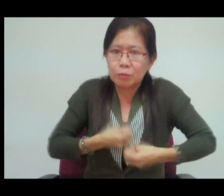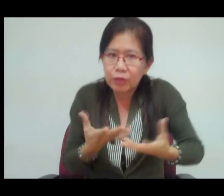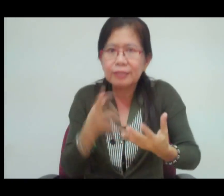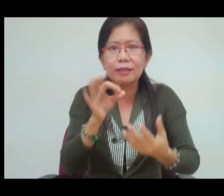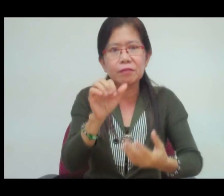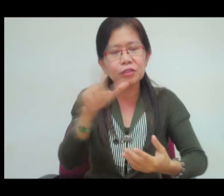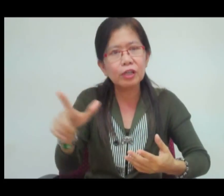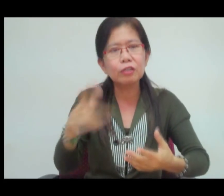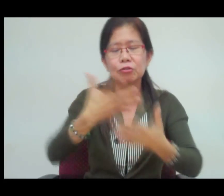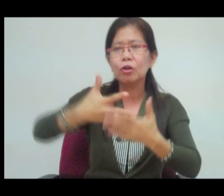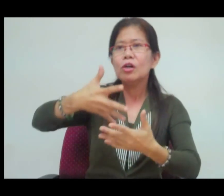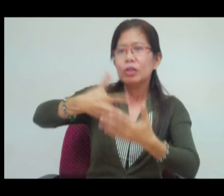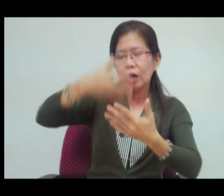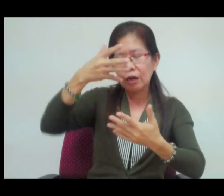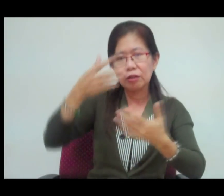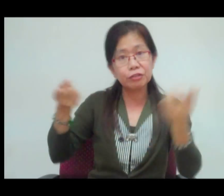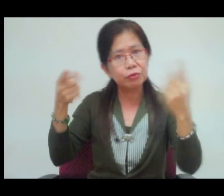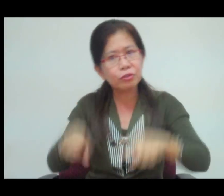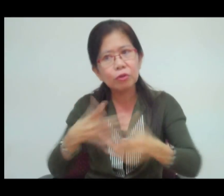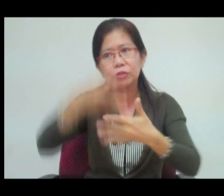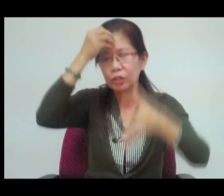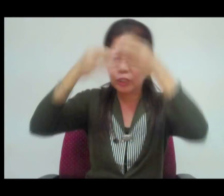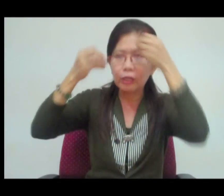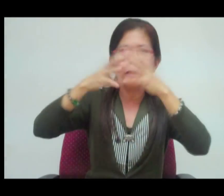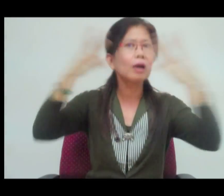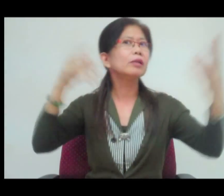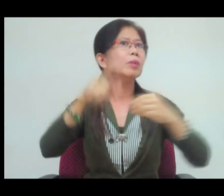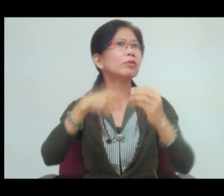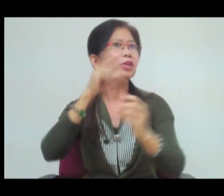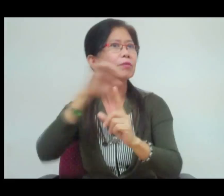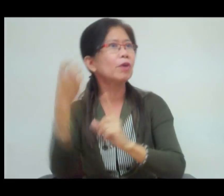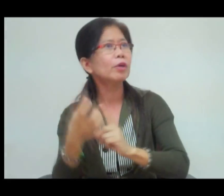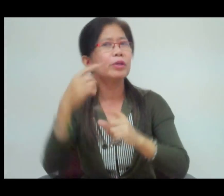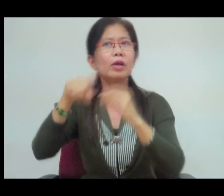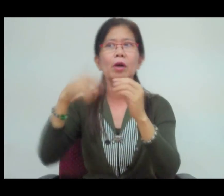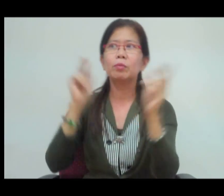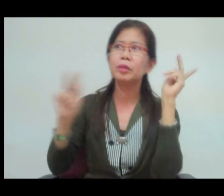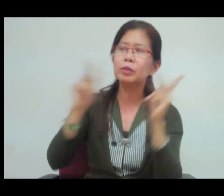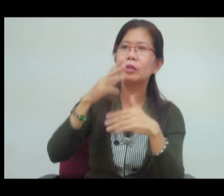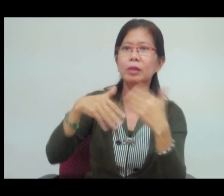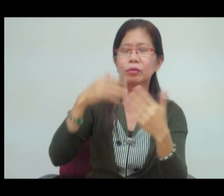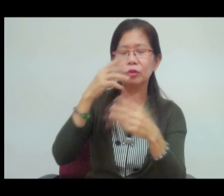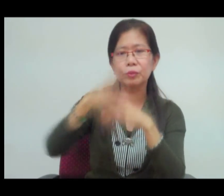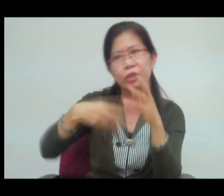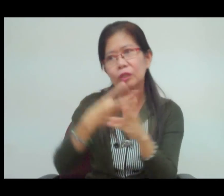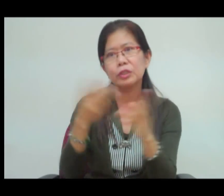in FSL, so as a result, they learn a lot about their environment, about people, about the world, what is